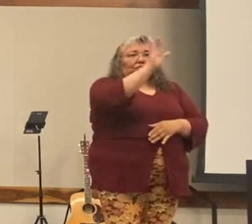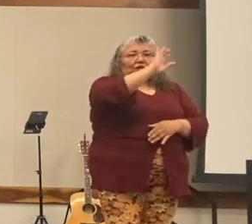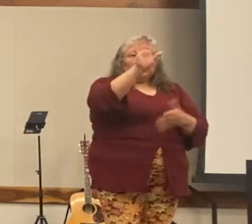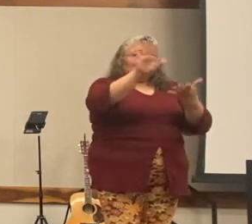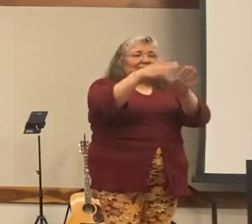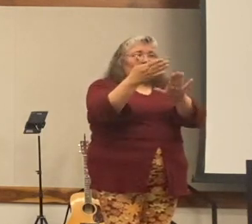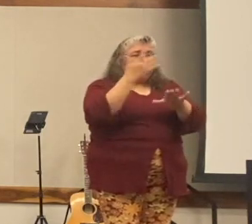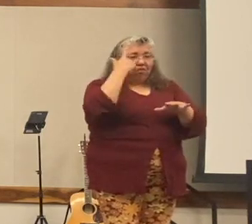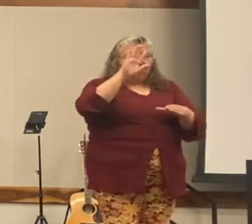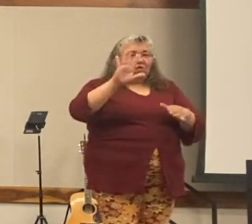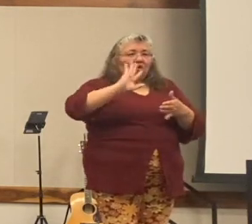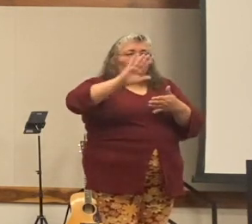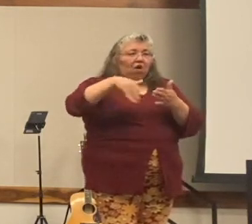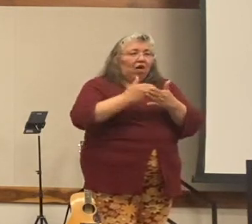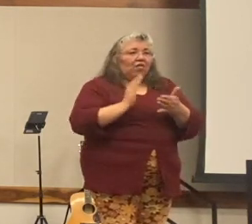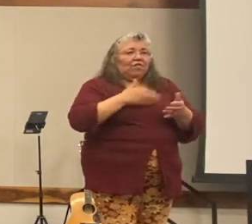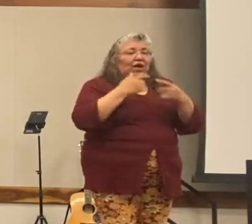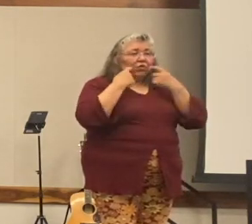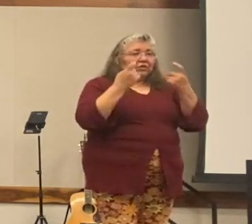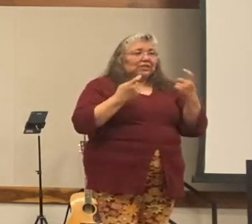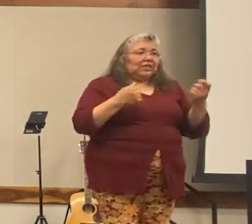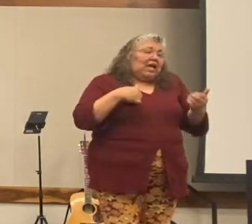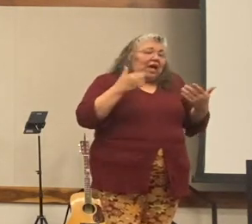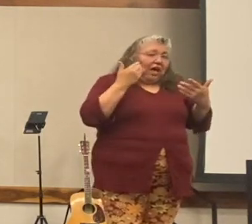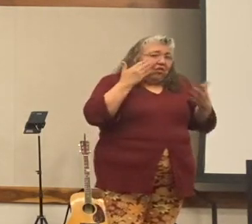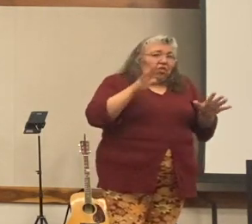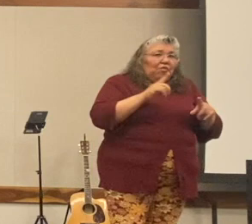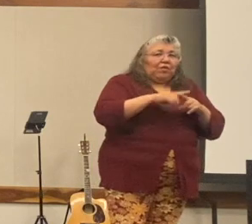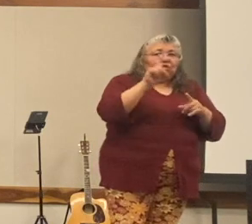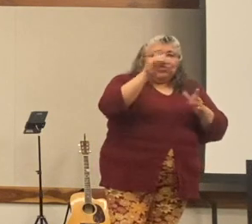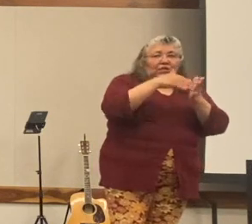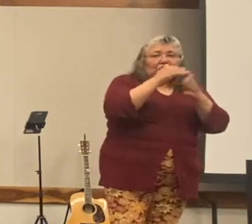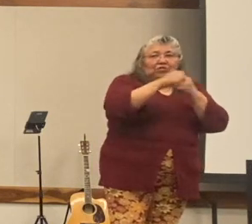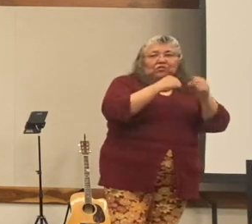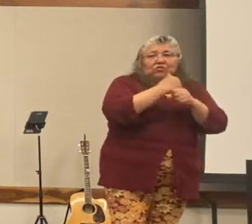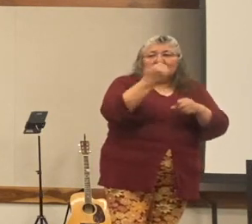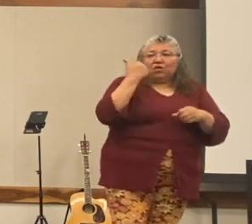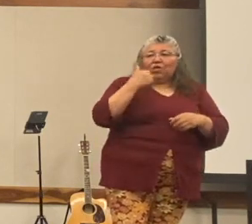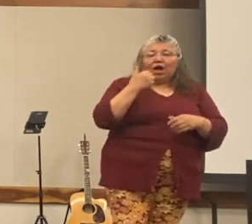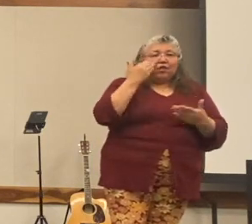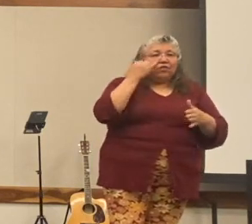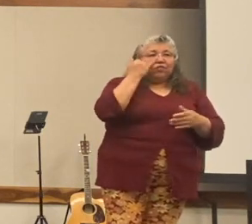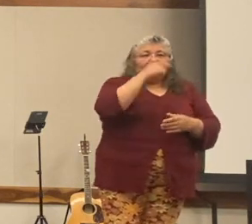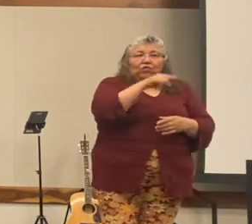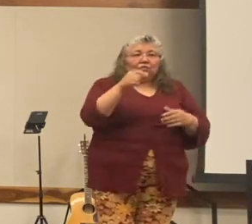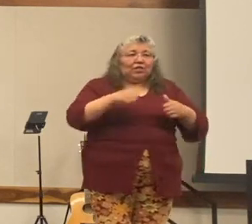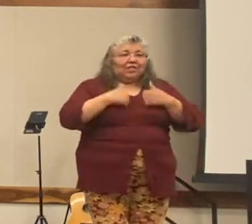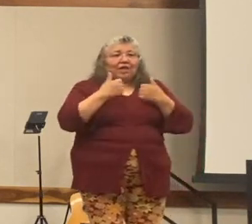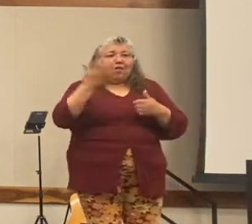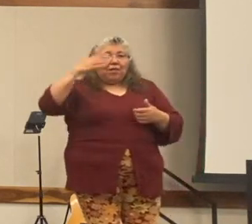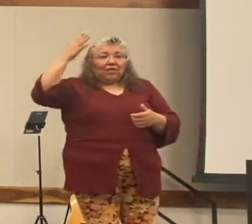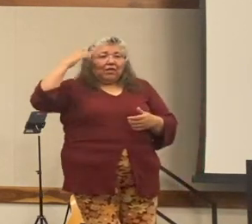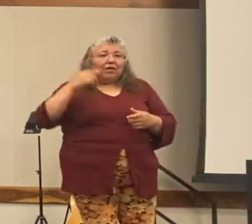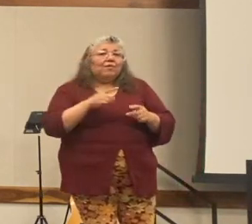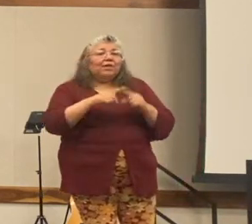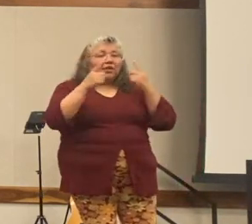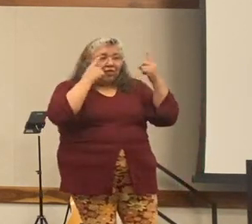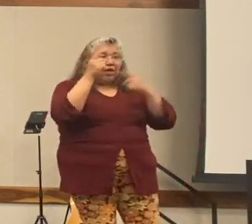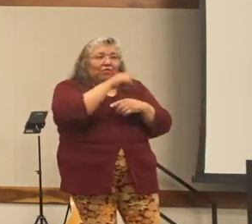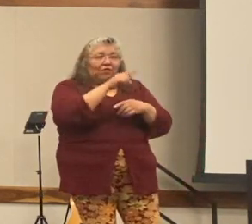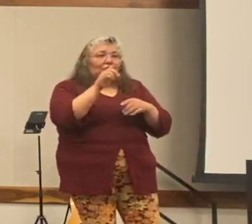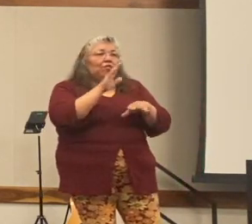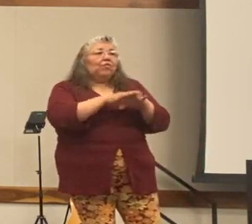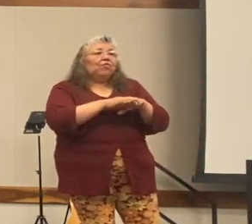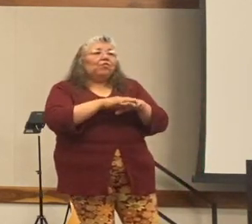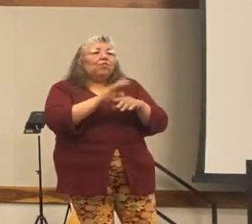died for all of our sins. I don't know, but 2,000 years ago, I don't know if you were alive back then, but he thought of you when you were